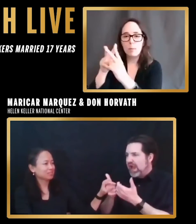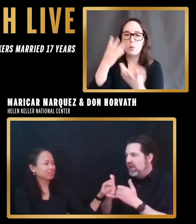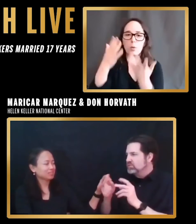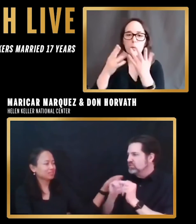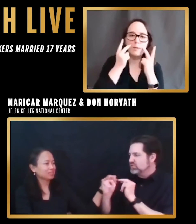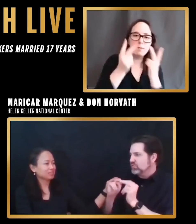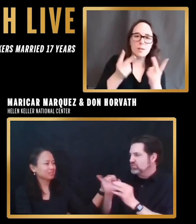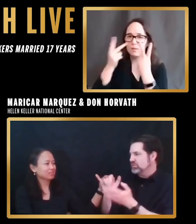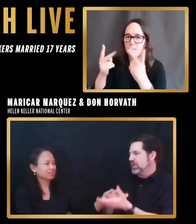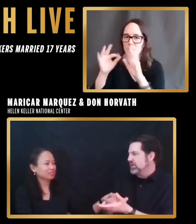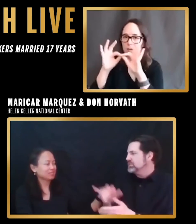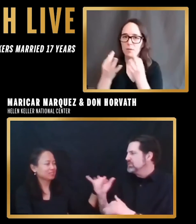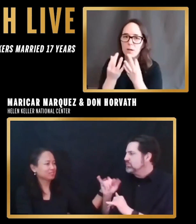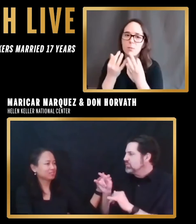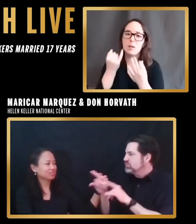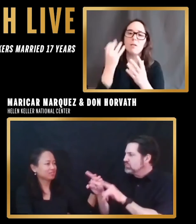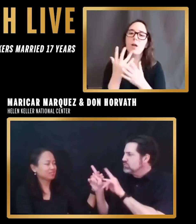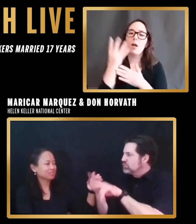that?